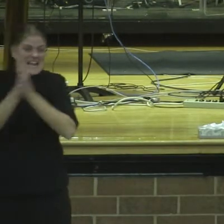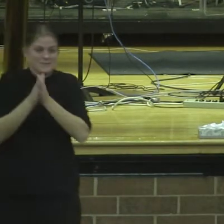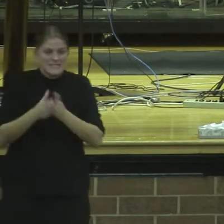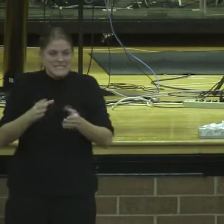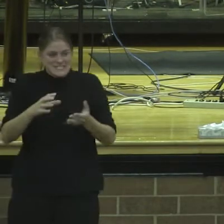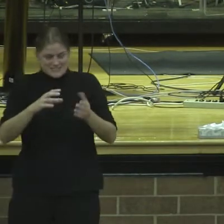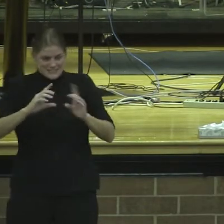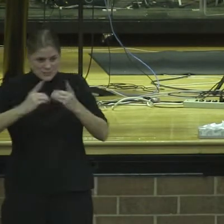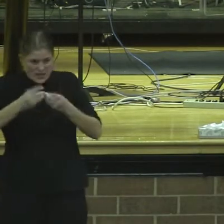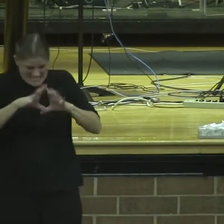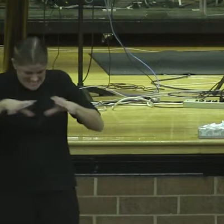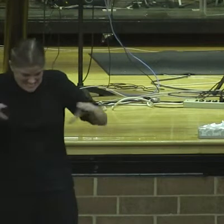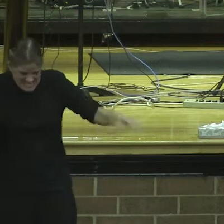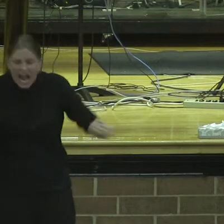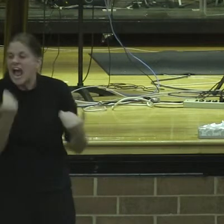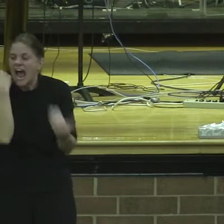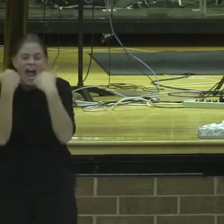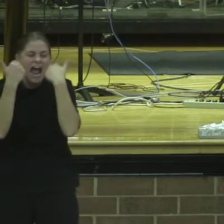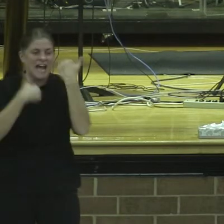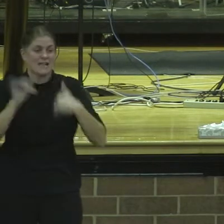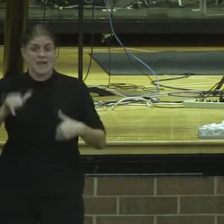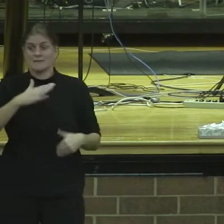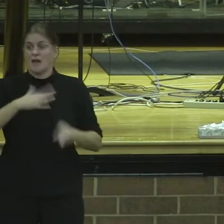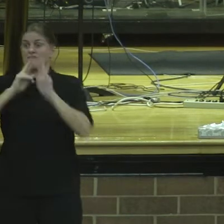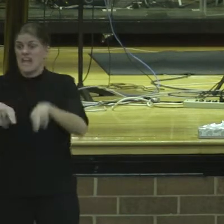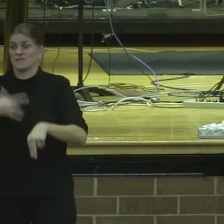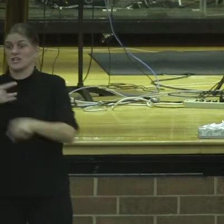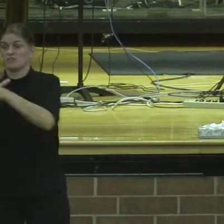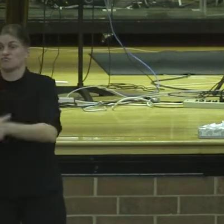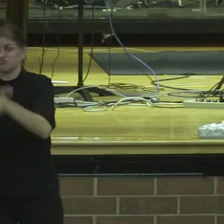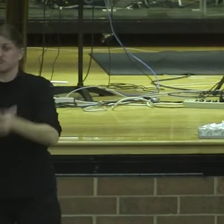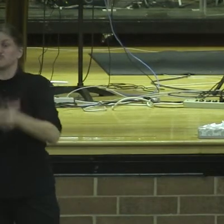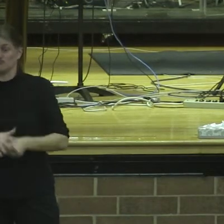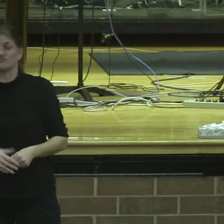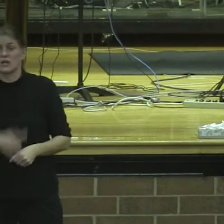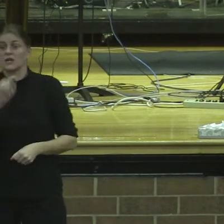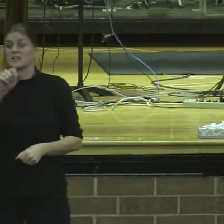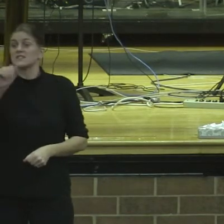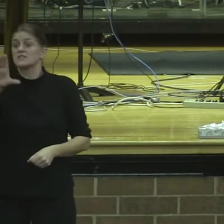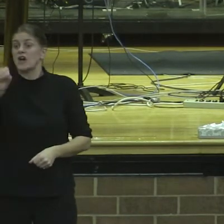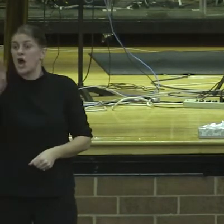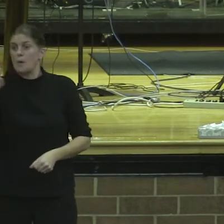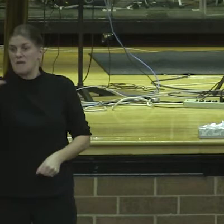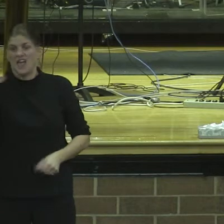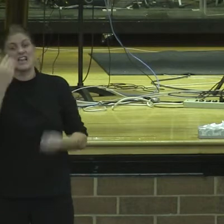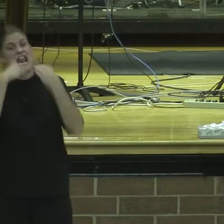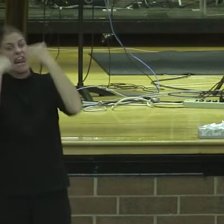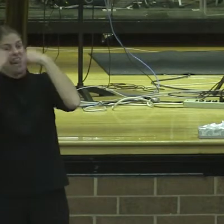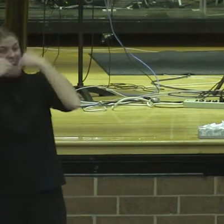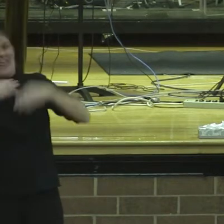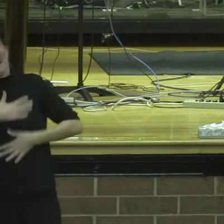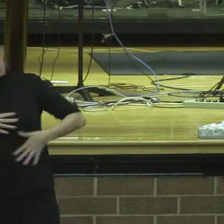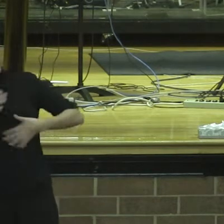crumb ones. And it doesn't really serve me well going out, but coming in, Taco Bell is a good comfort food for me.